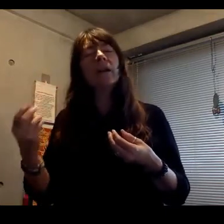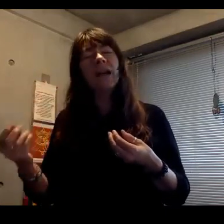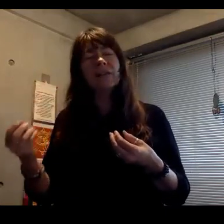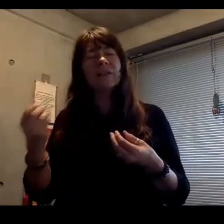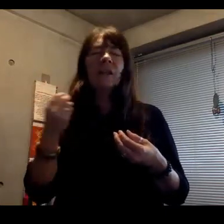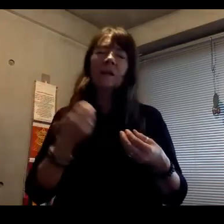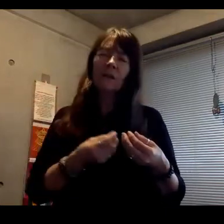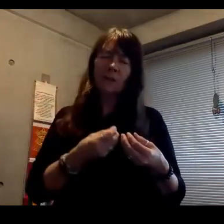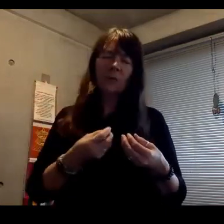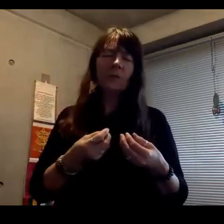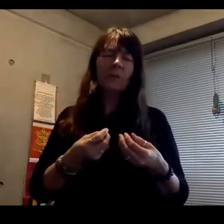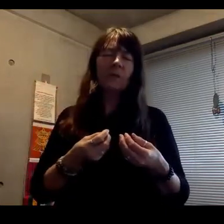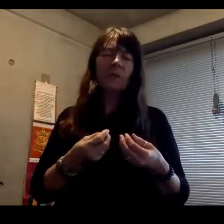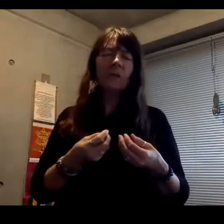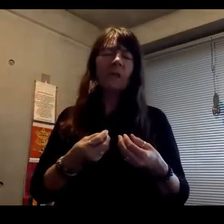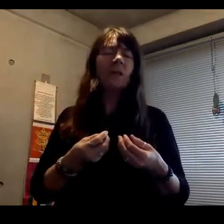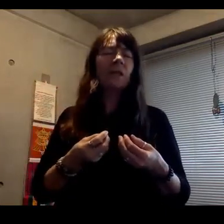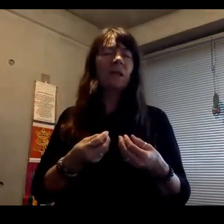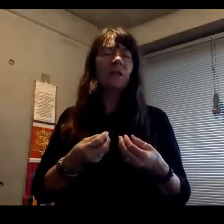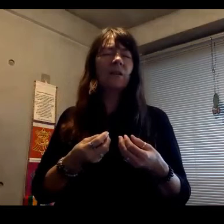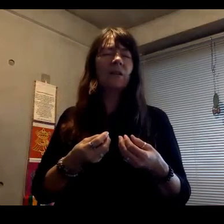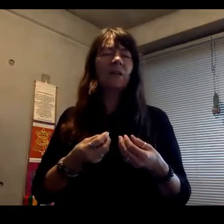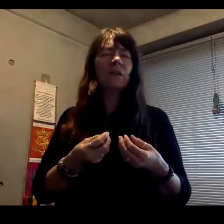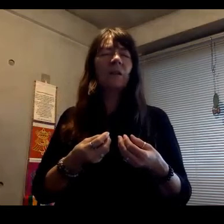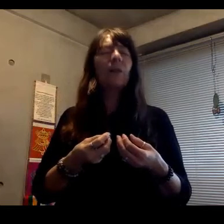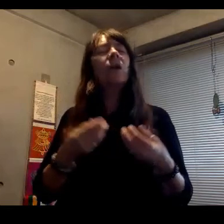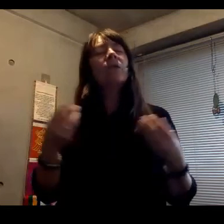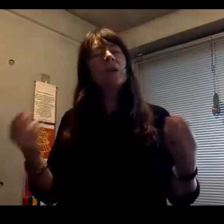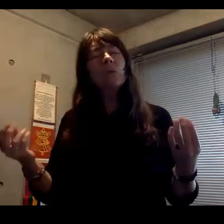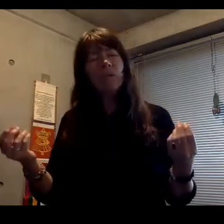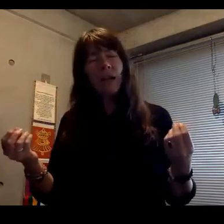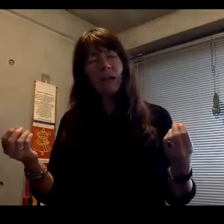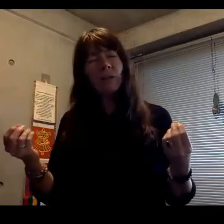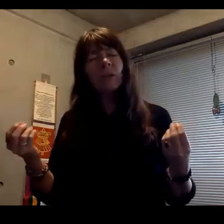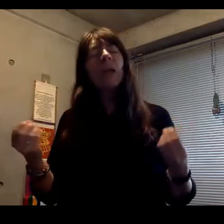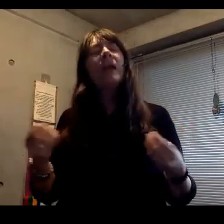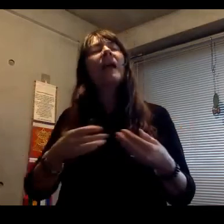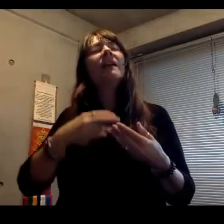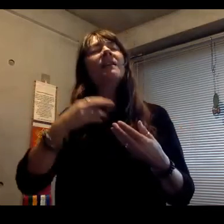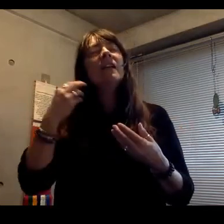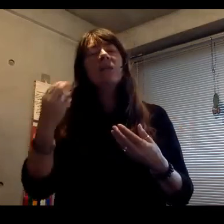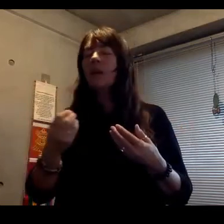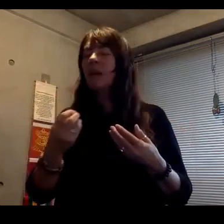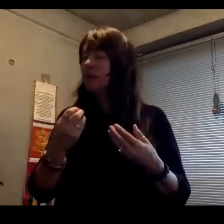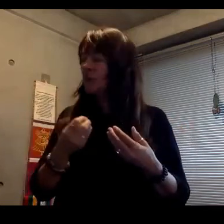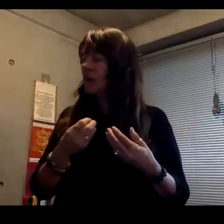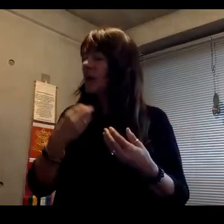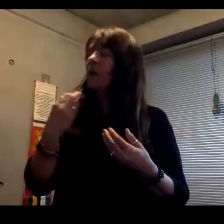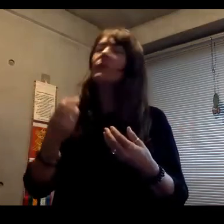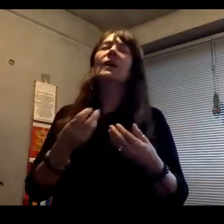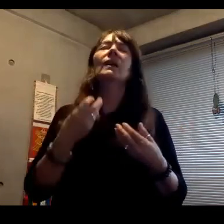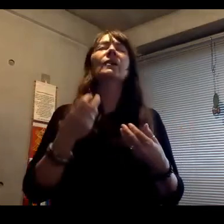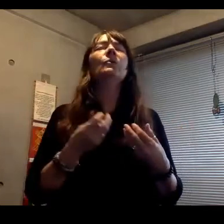are less than those sitting eating nuts. Mm-hmm. They are of equal value. And